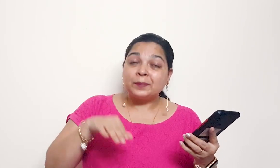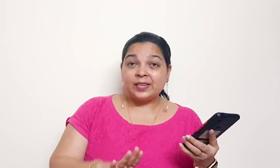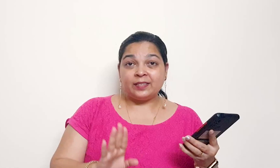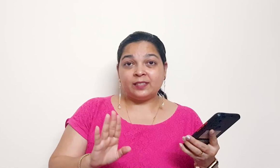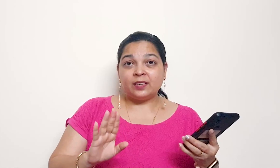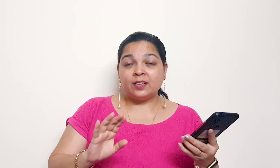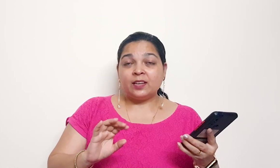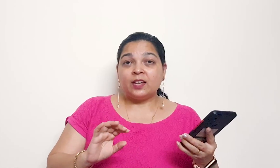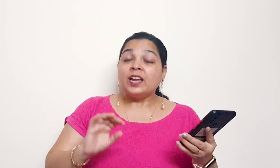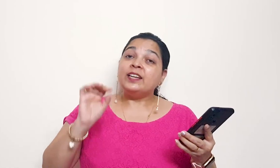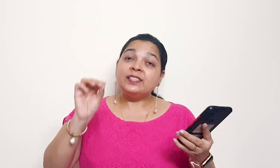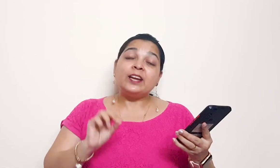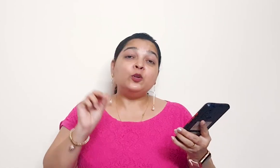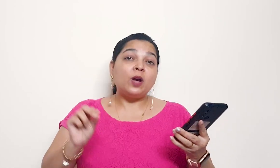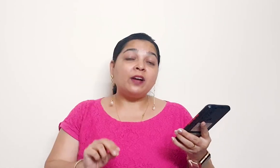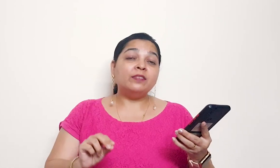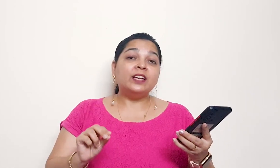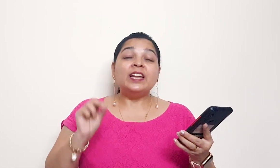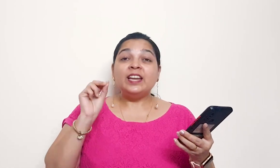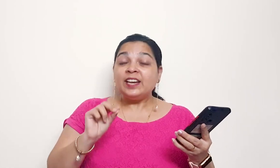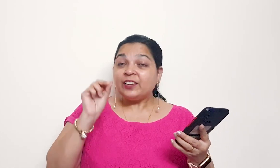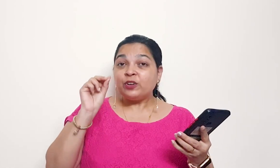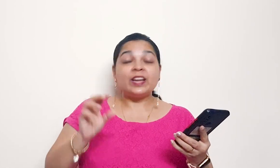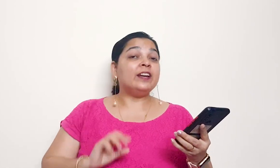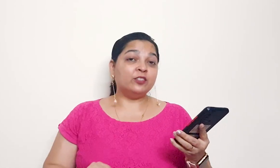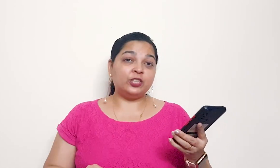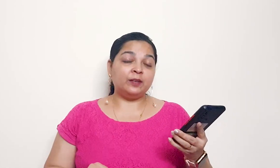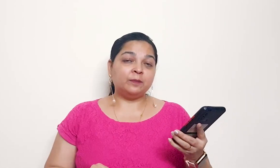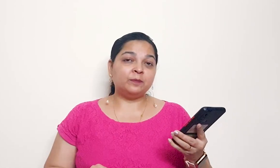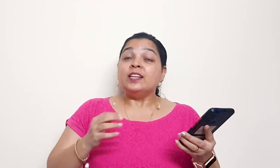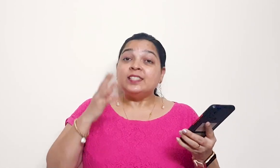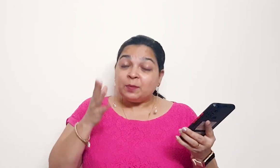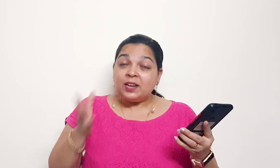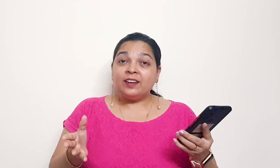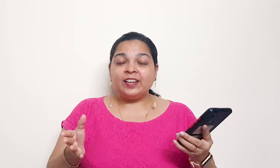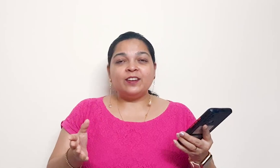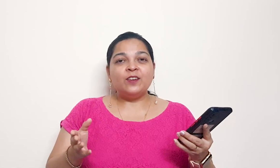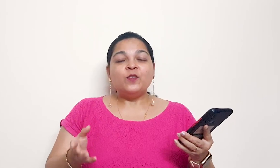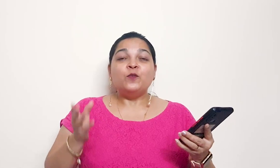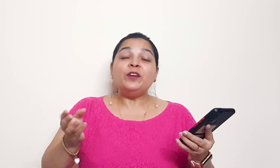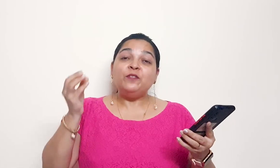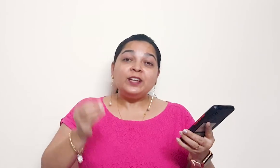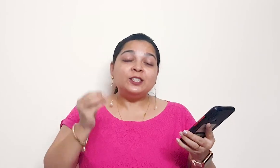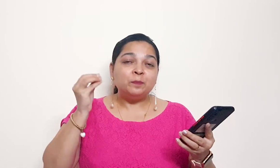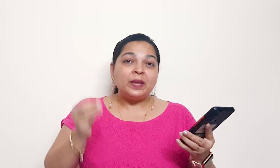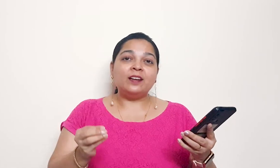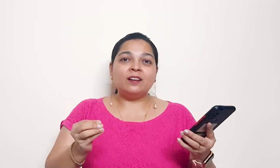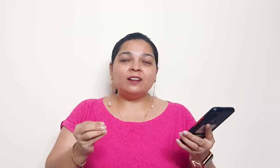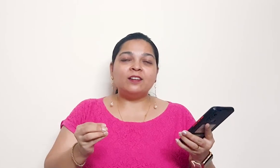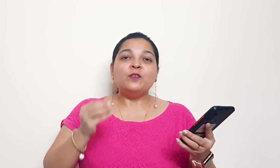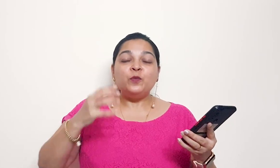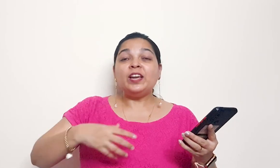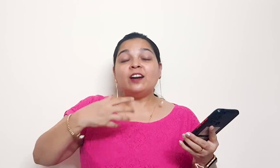through a substance, it is said to have electric energy. Similarly, when we